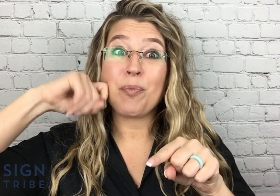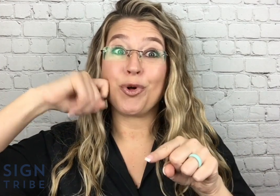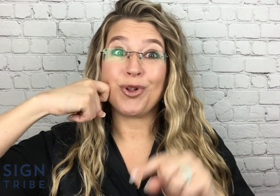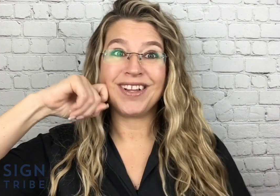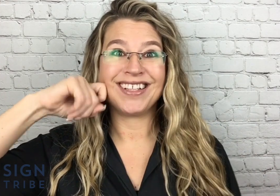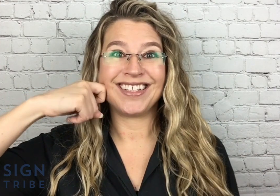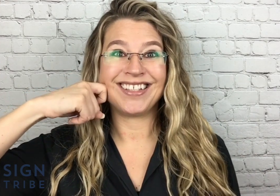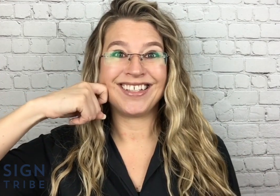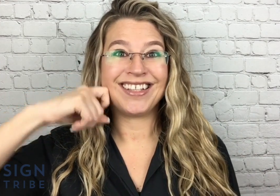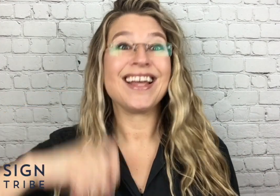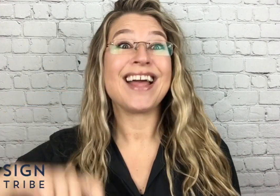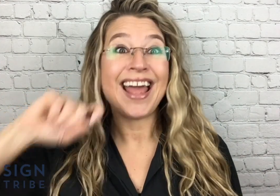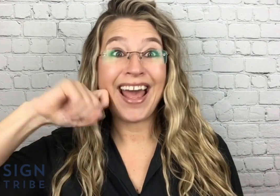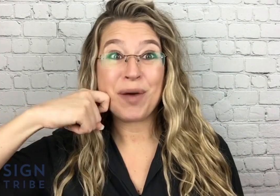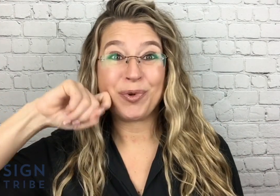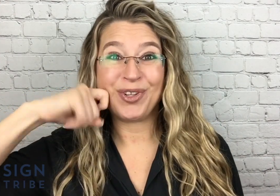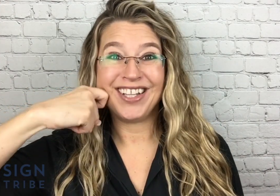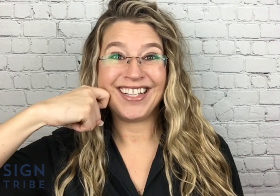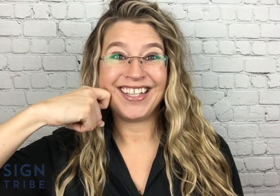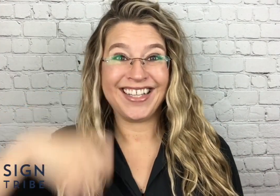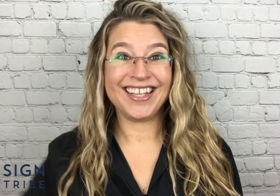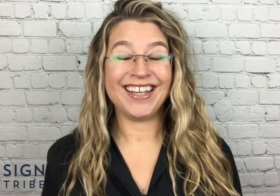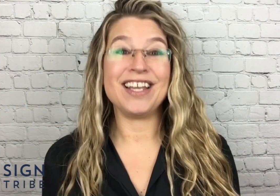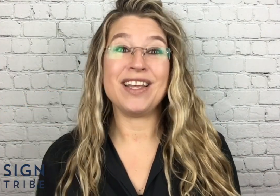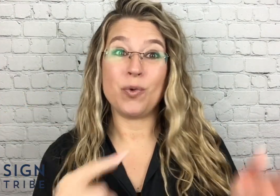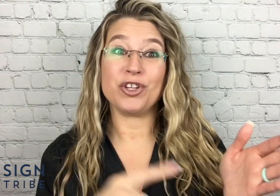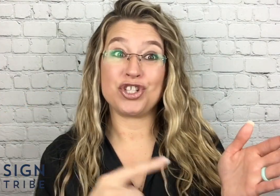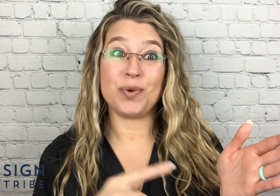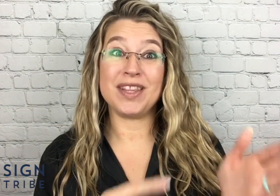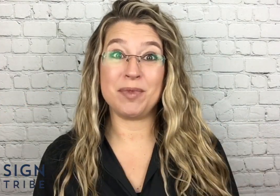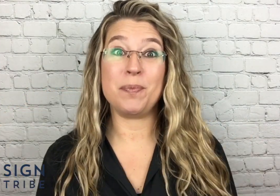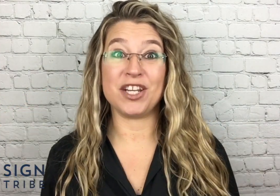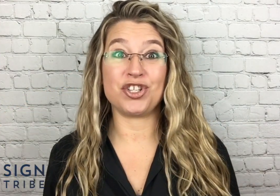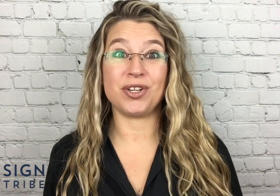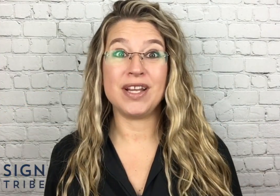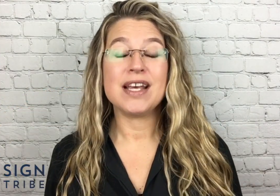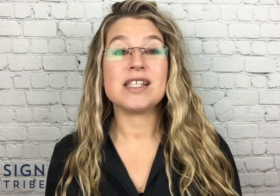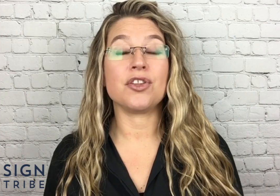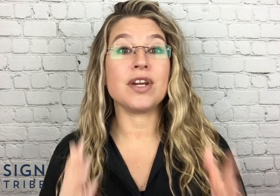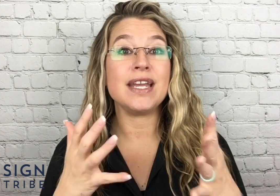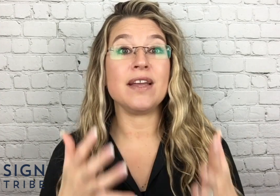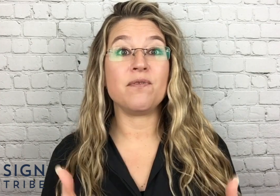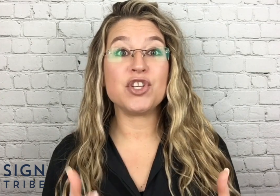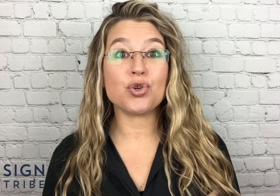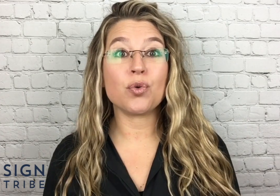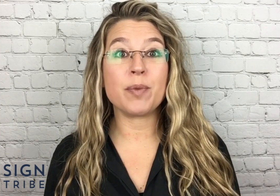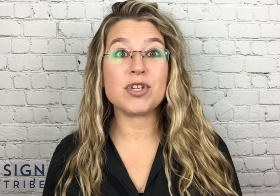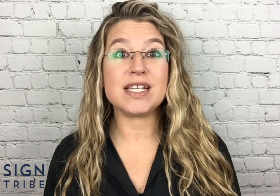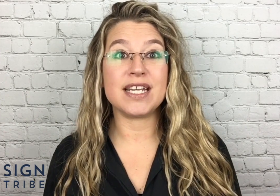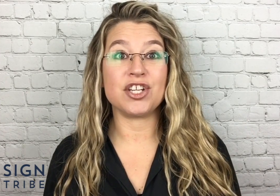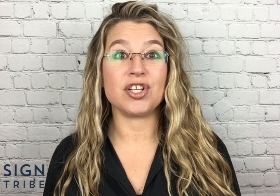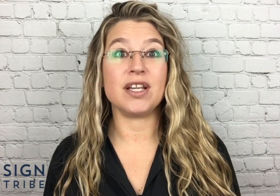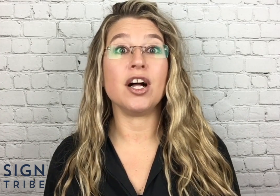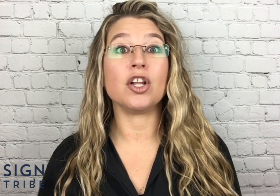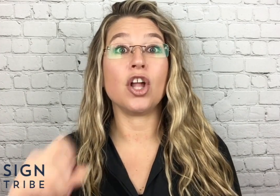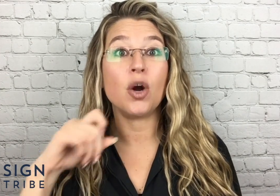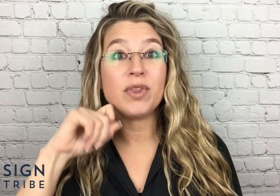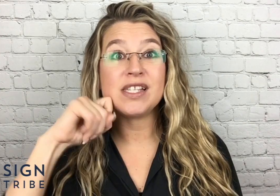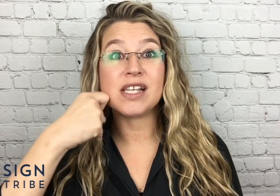apple, apple, while showing them the picture. So they're getting a visual representation along with the sign